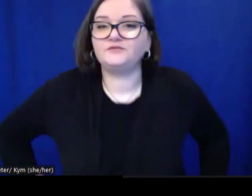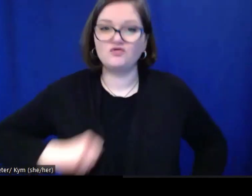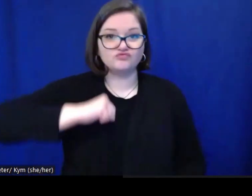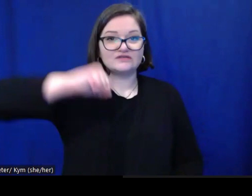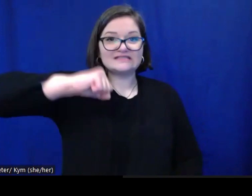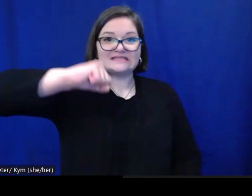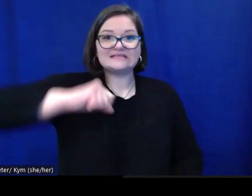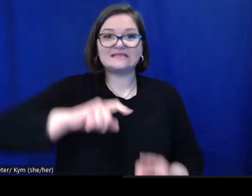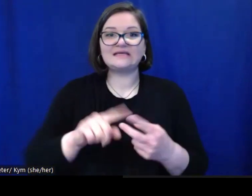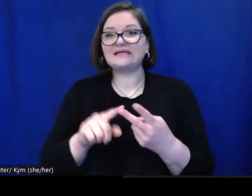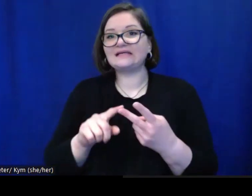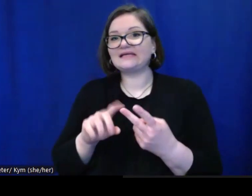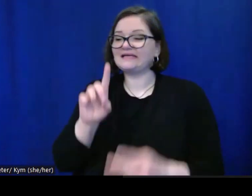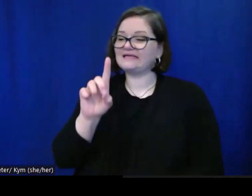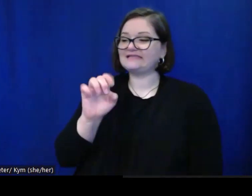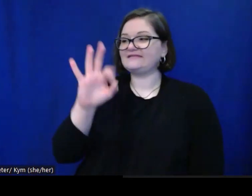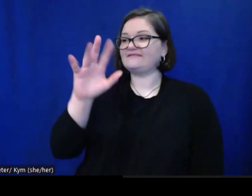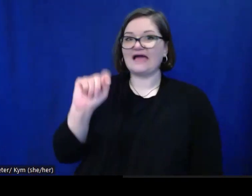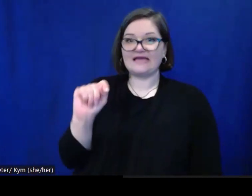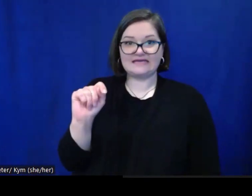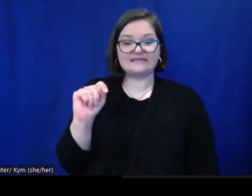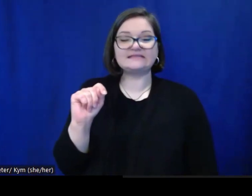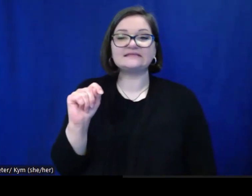Resistant. Defiant.